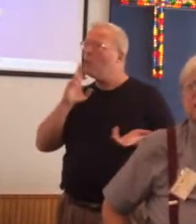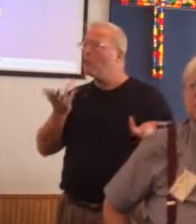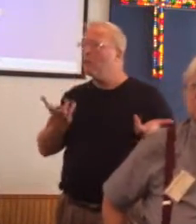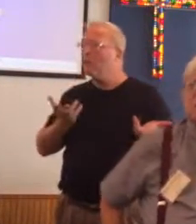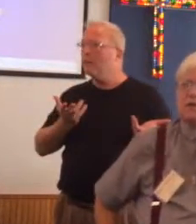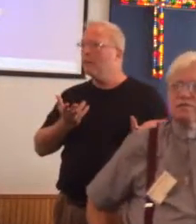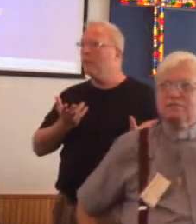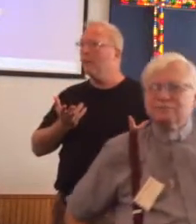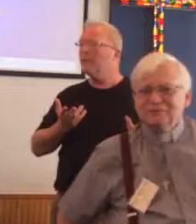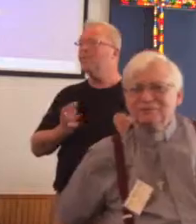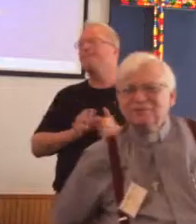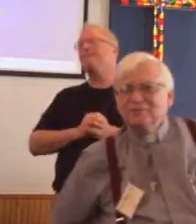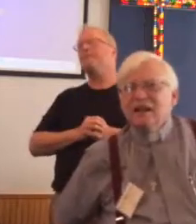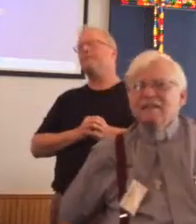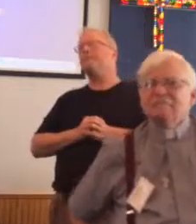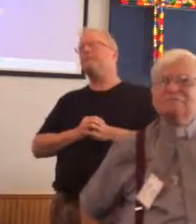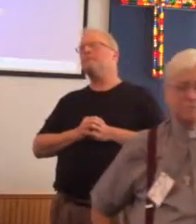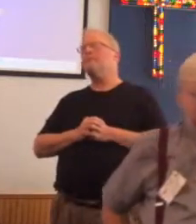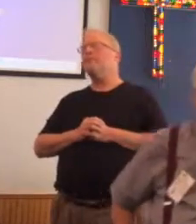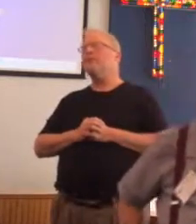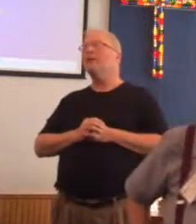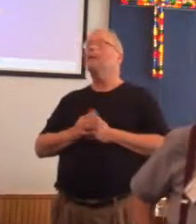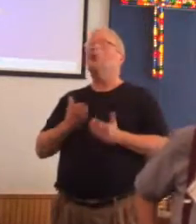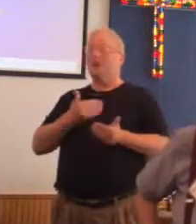yeah, sleeping is a good word. Yeah.